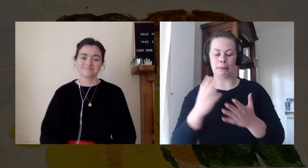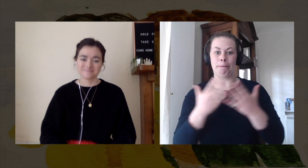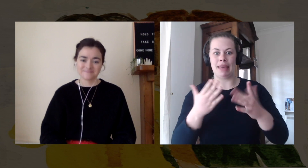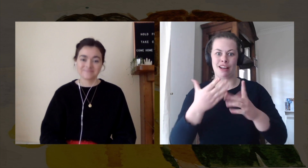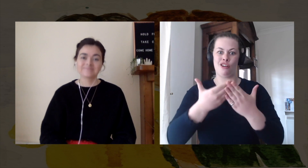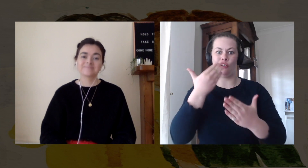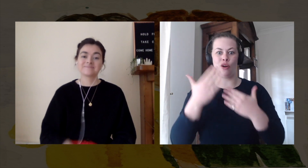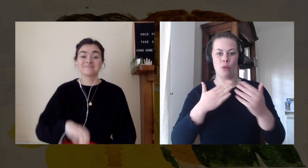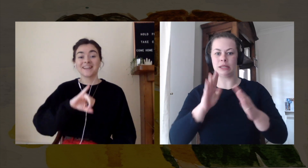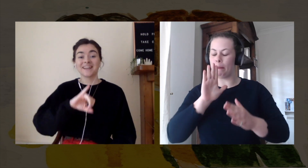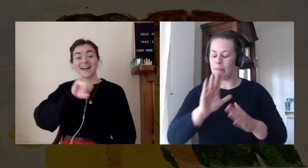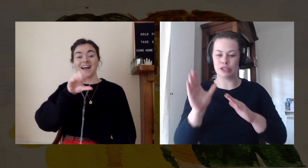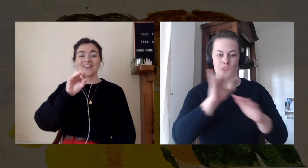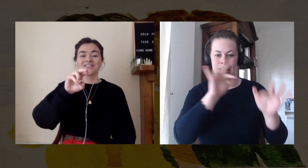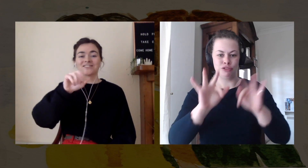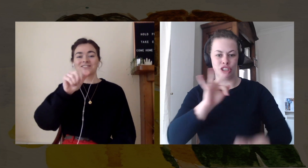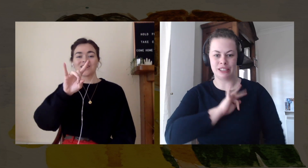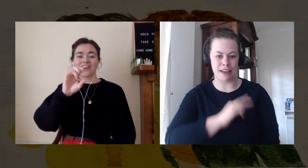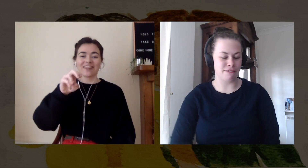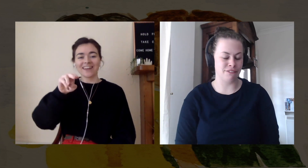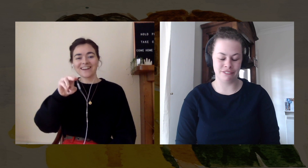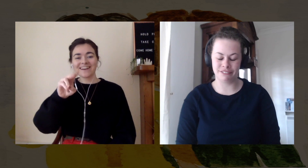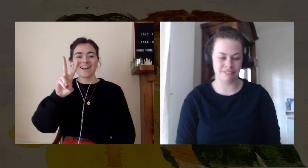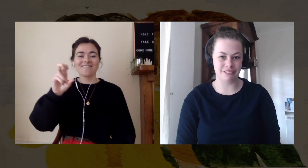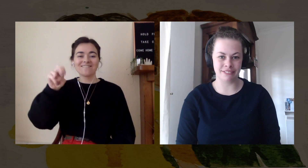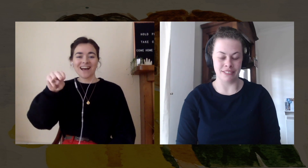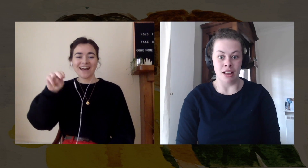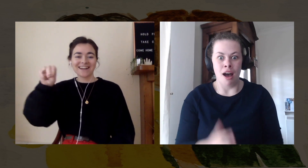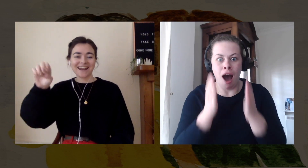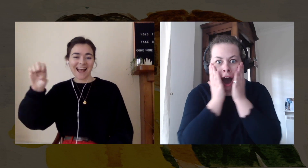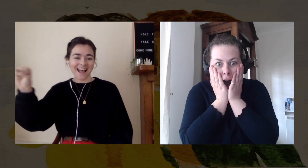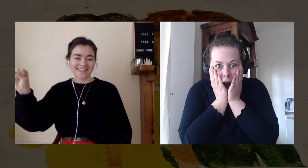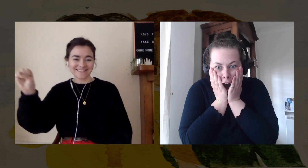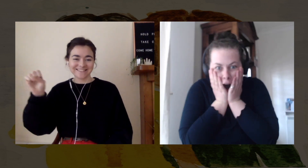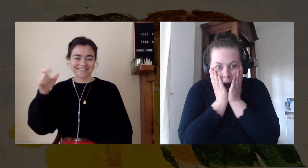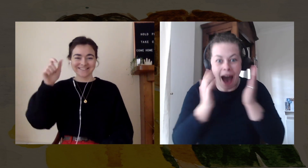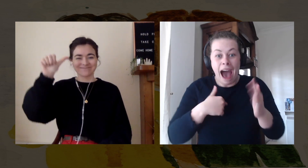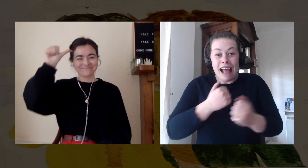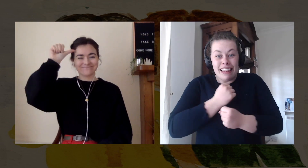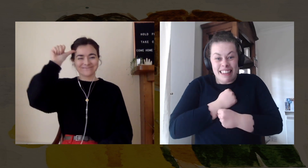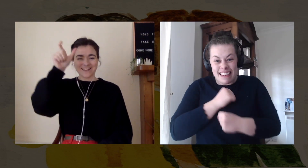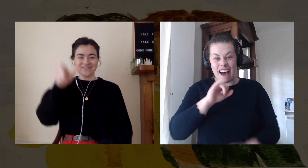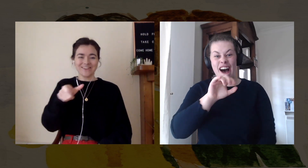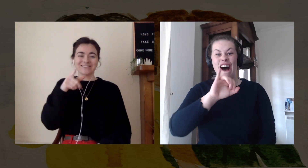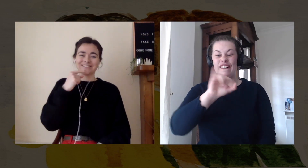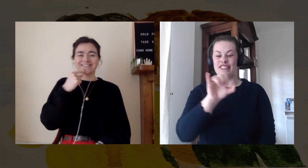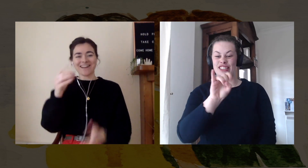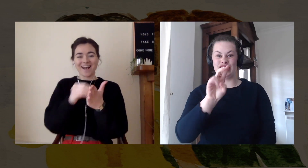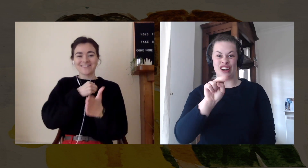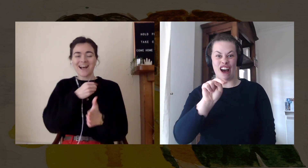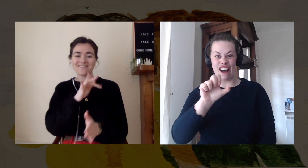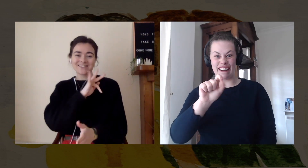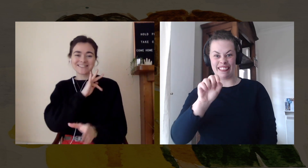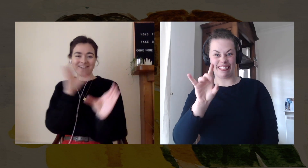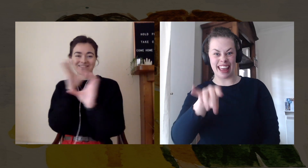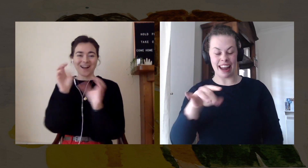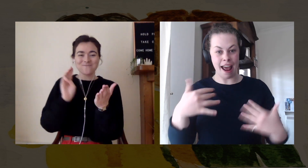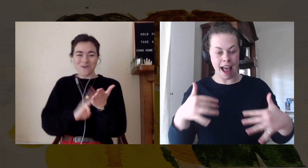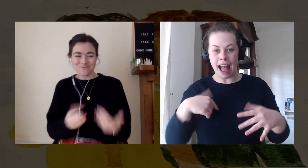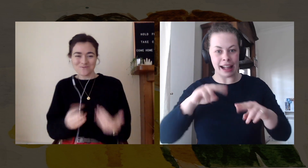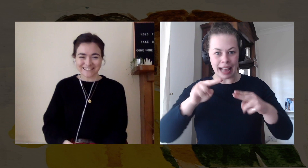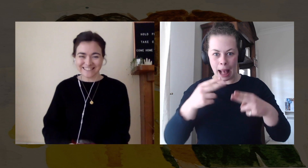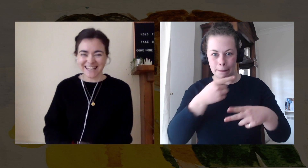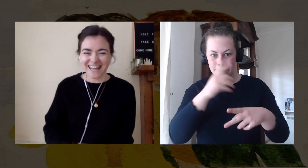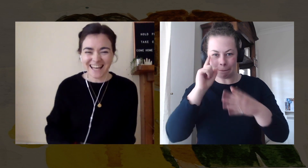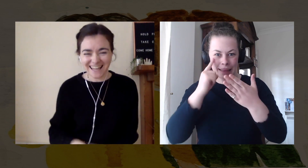have those self-care moments, honey. I love him so much. I can't believe we just referenced him on our podcast. I did. By the way, he has his own podcast.